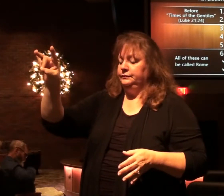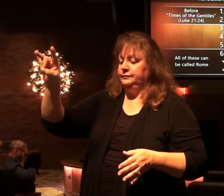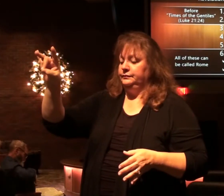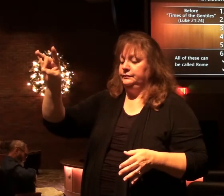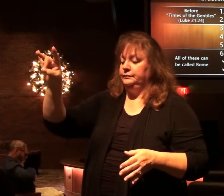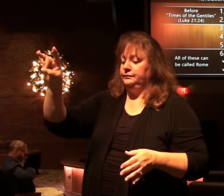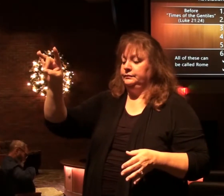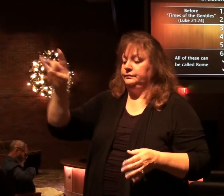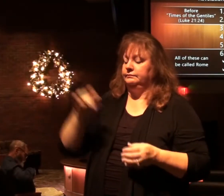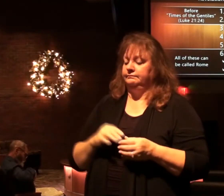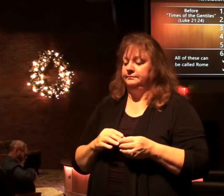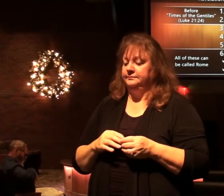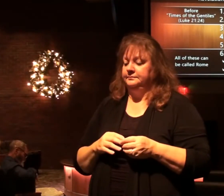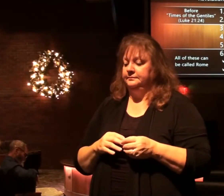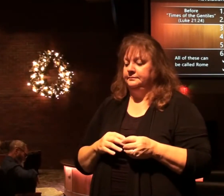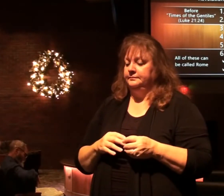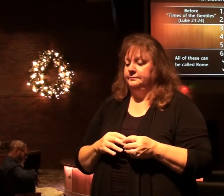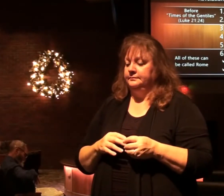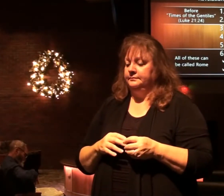I didn't give you the